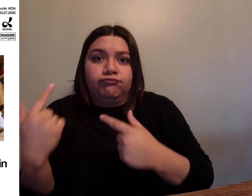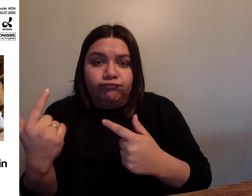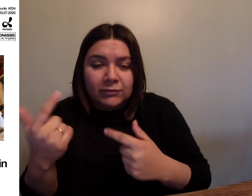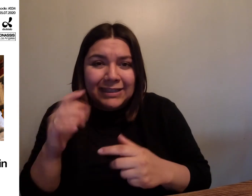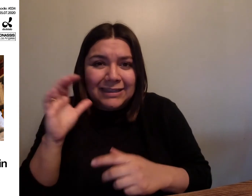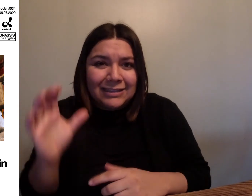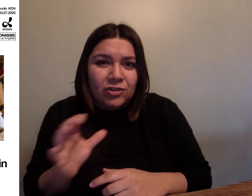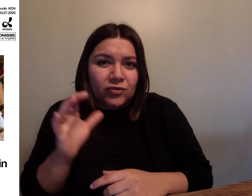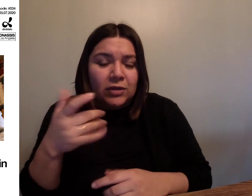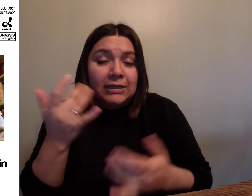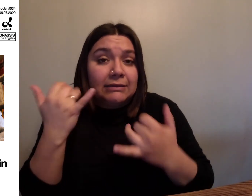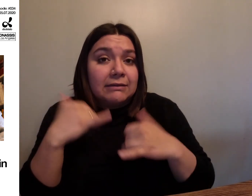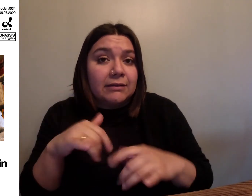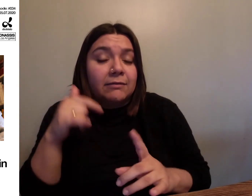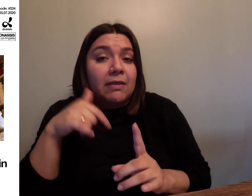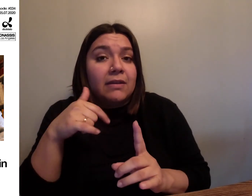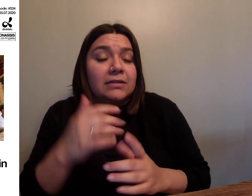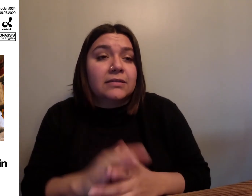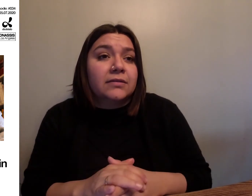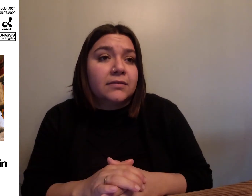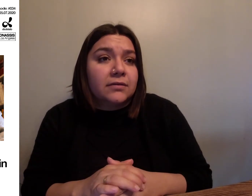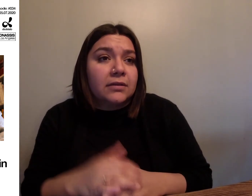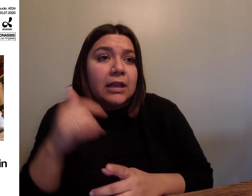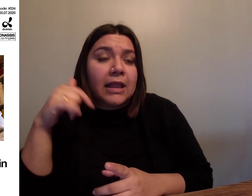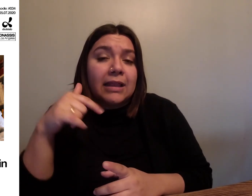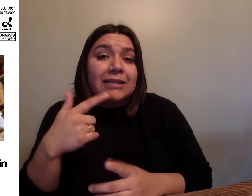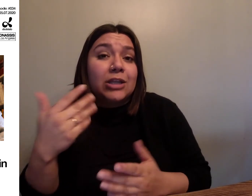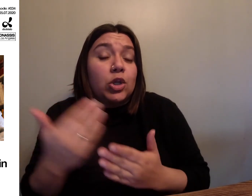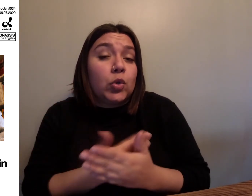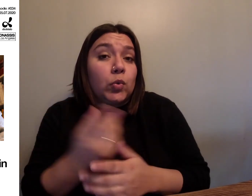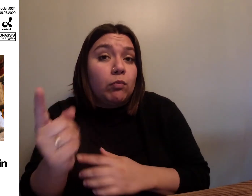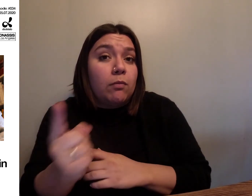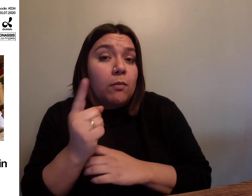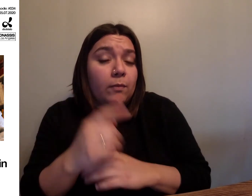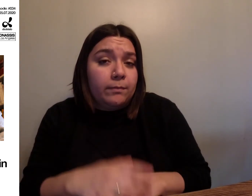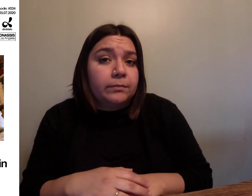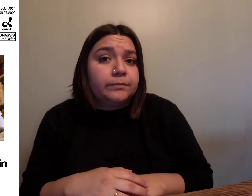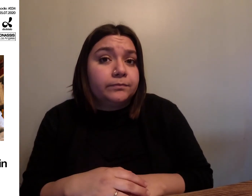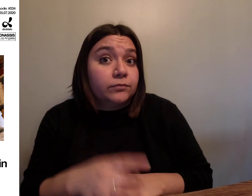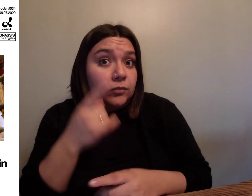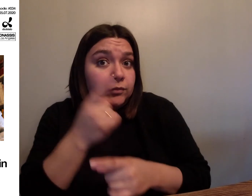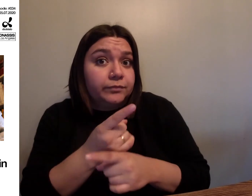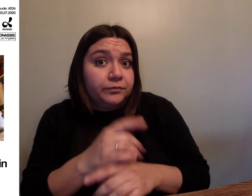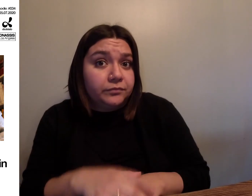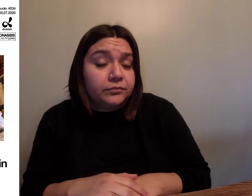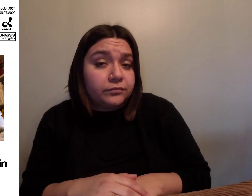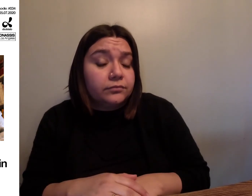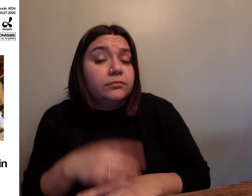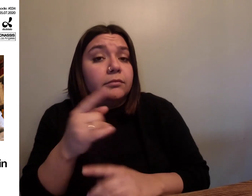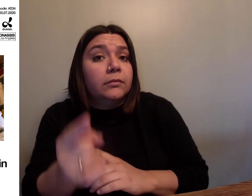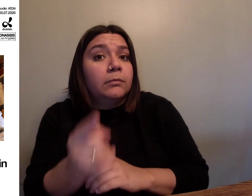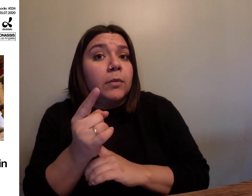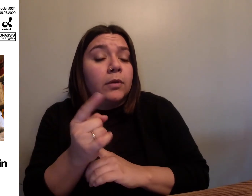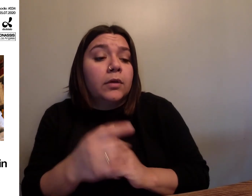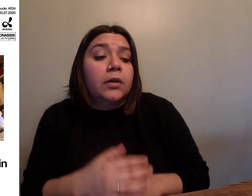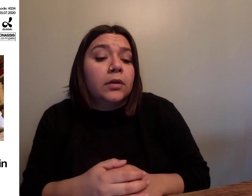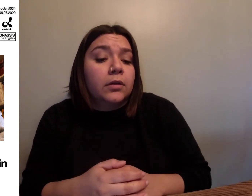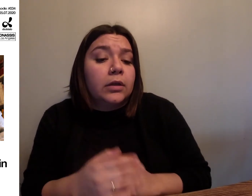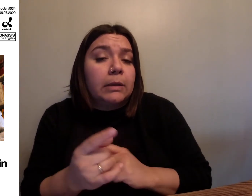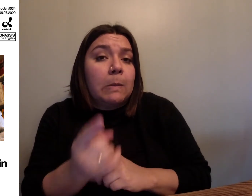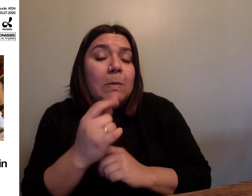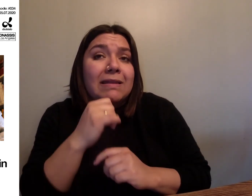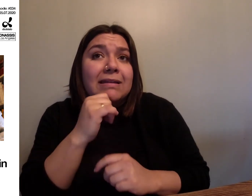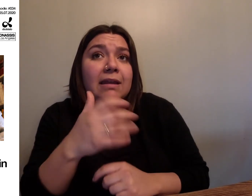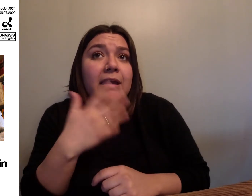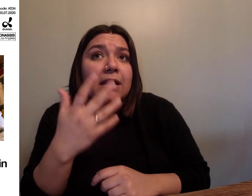this century, and yet this is a new moment, is it not? It's a moment that